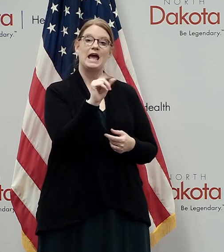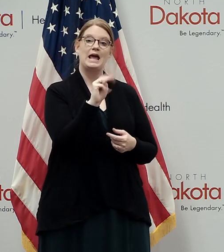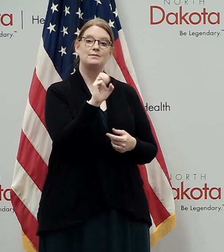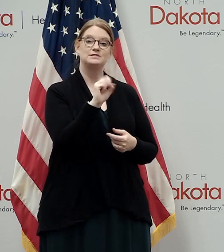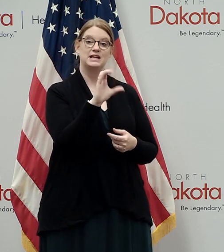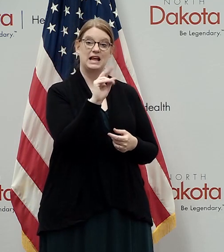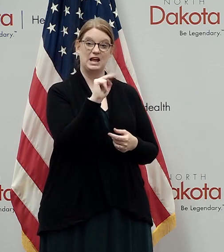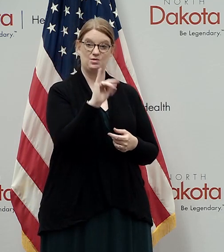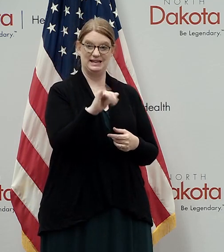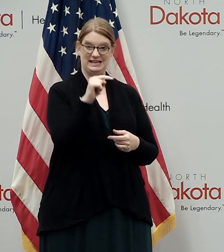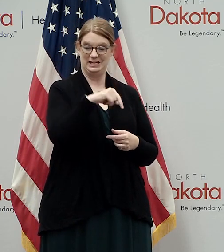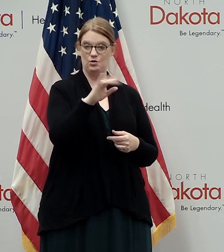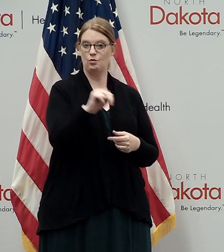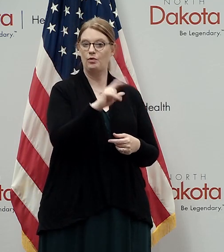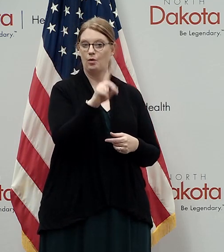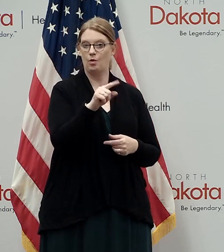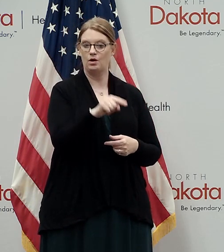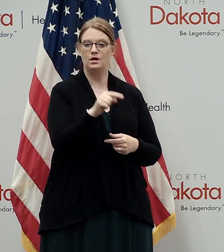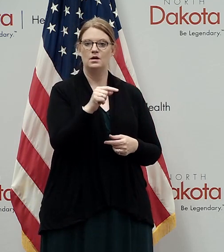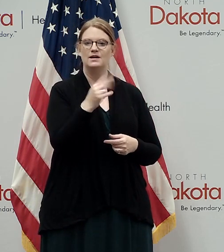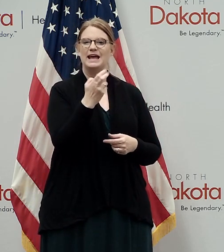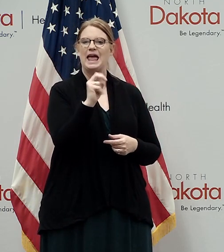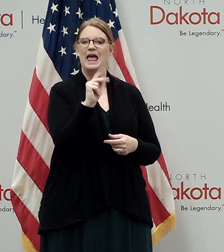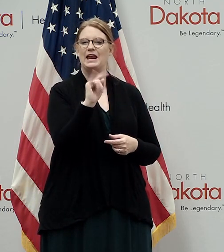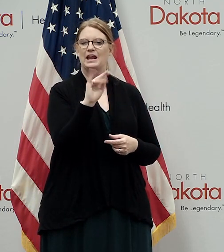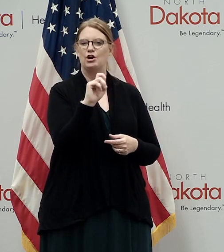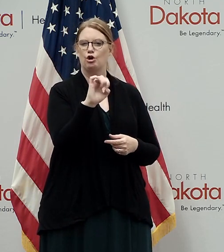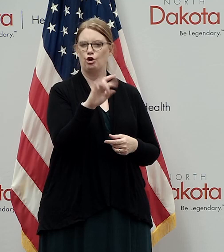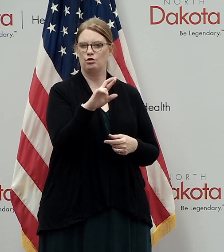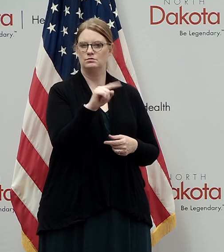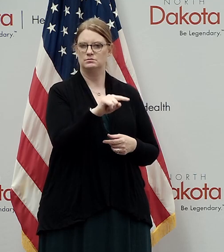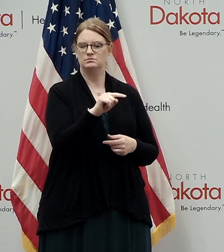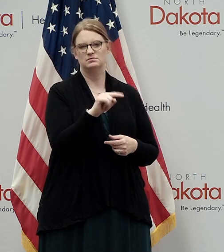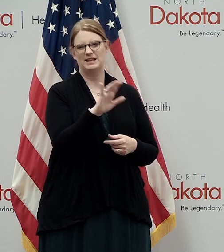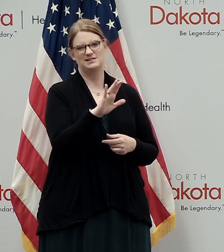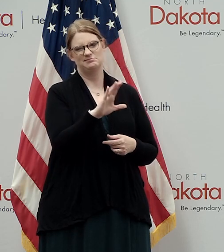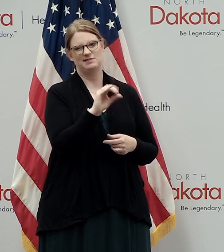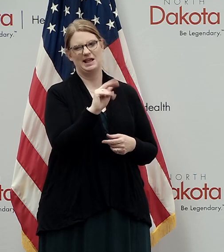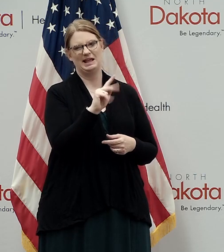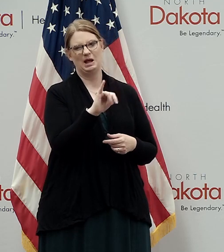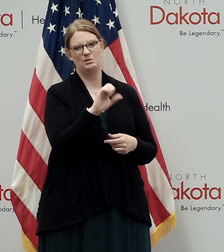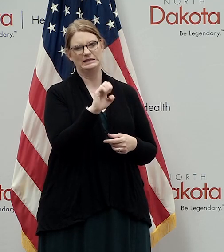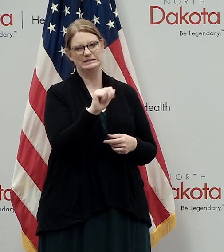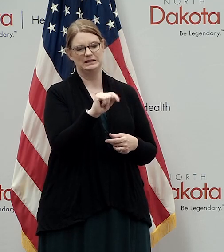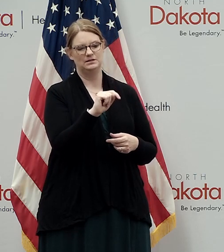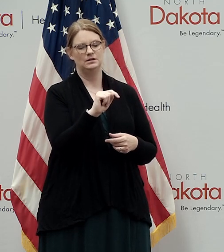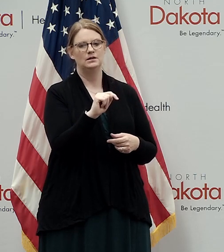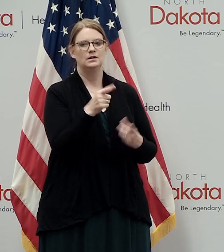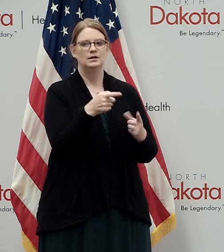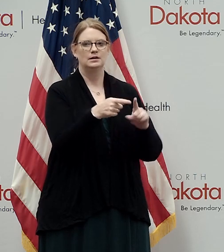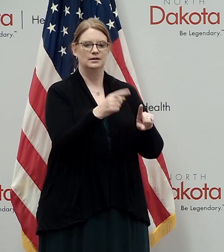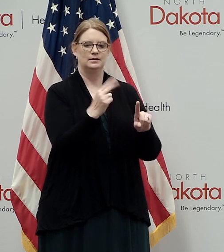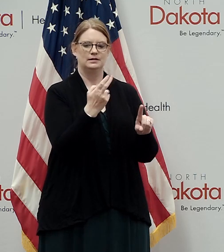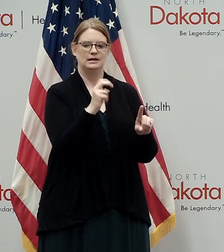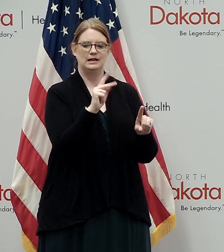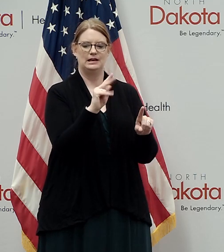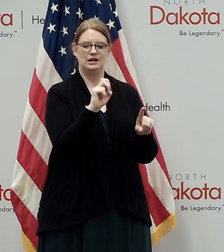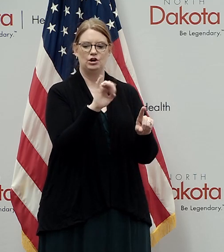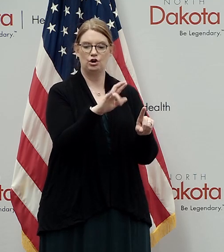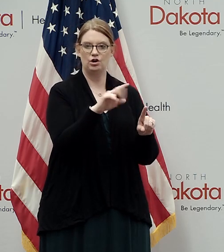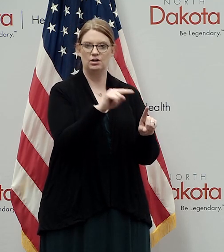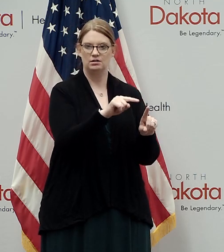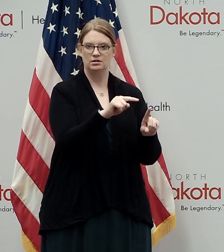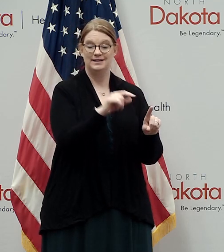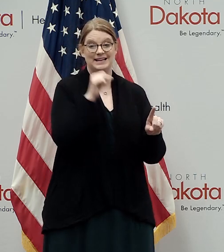North Dakota, home of Hettinger as its county seat. Confusingly, Hettinger, the city, is not